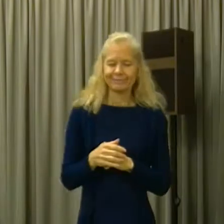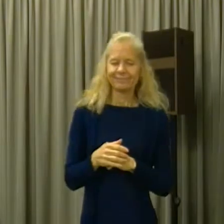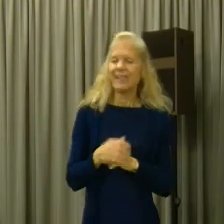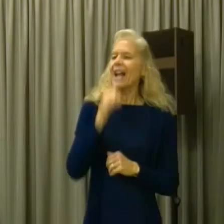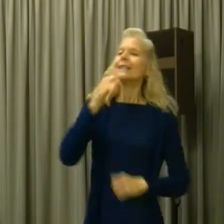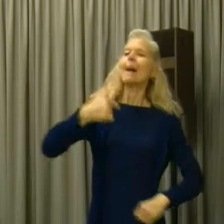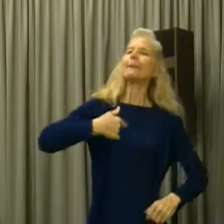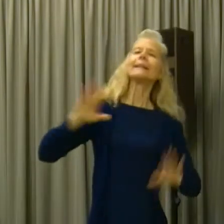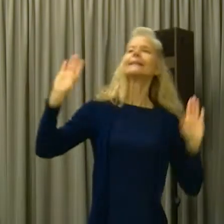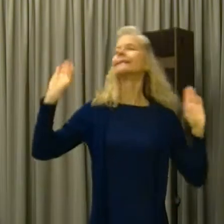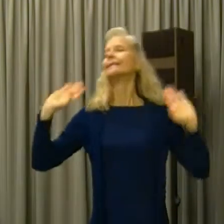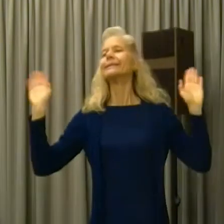down. It'll happen.